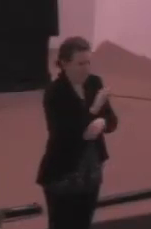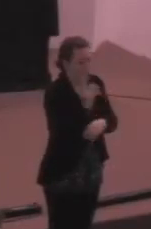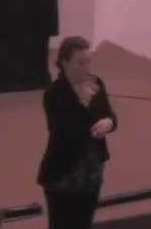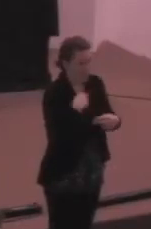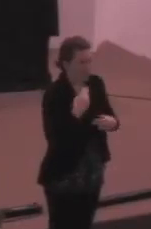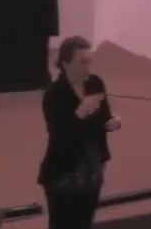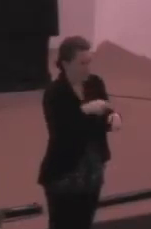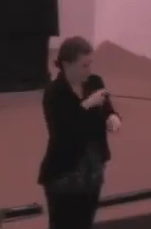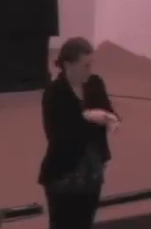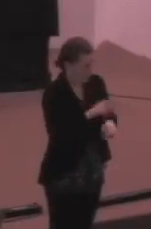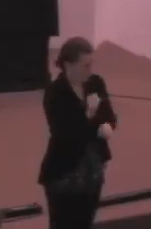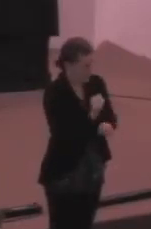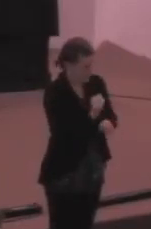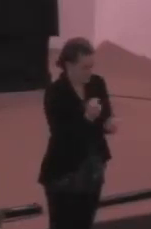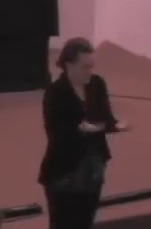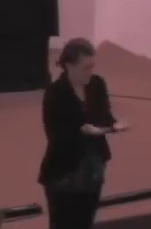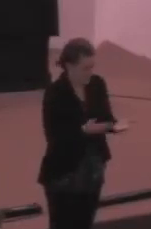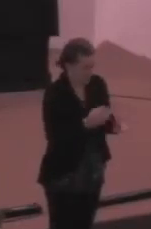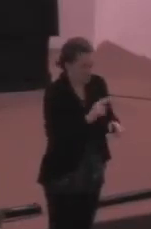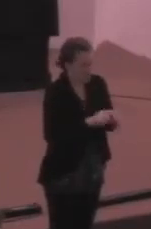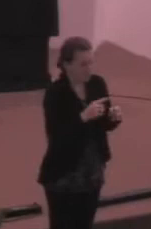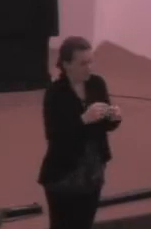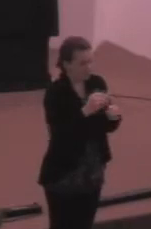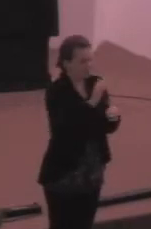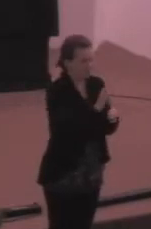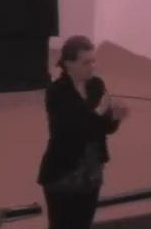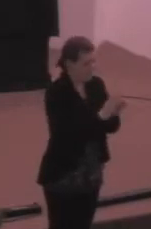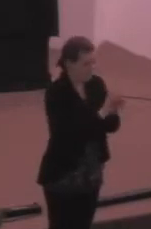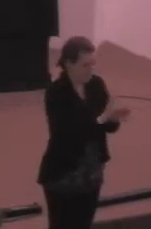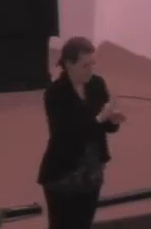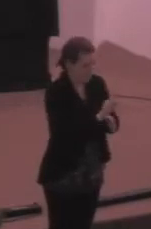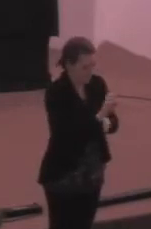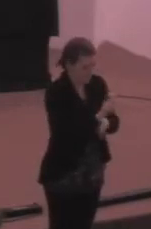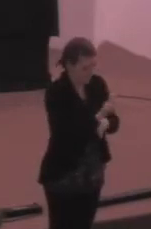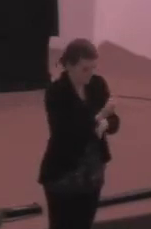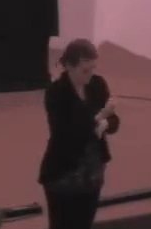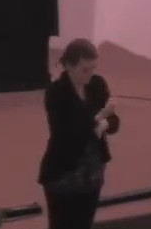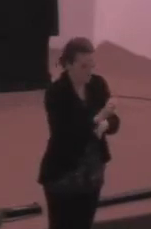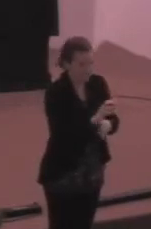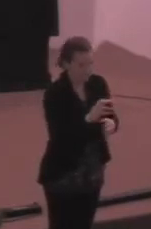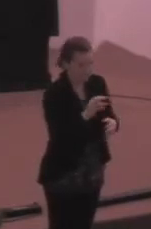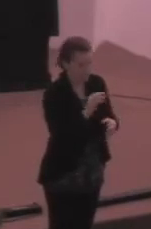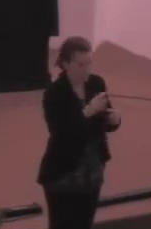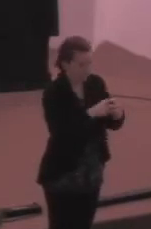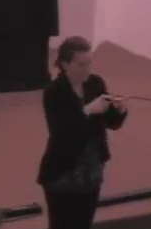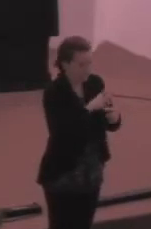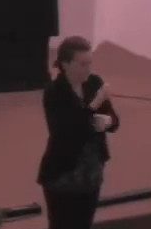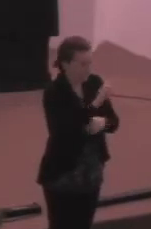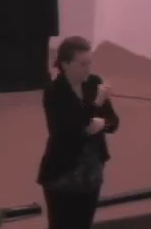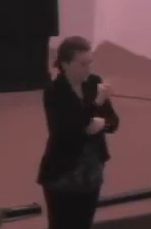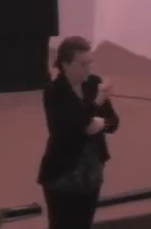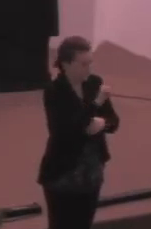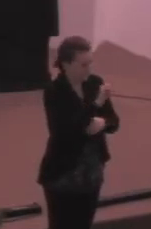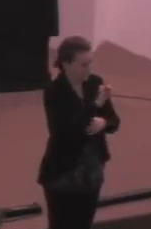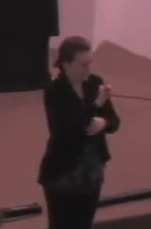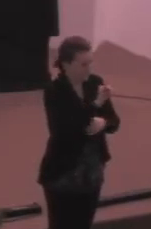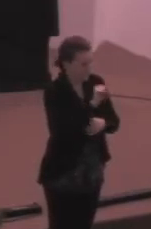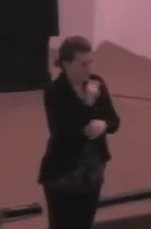going to converge on the Big Sky Baptist. So, also, this Wednesday, there's no youth.